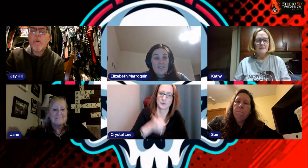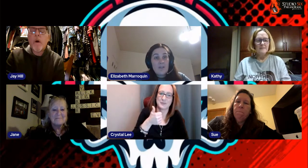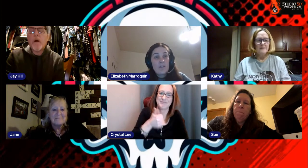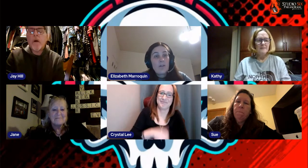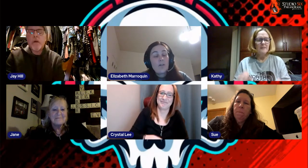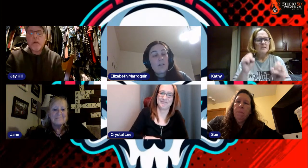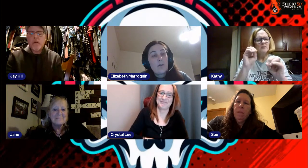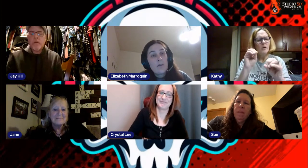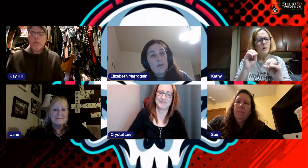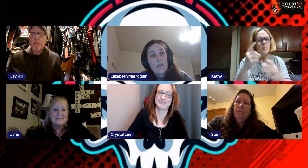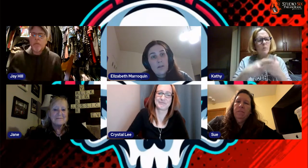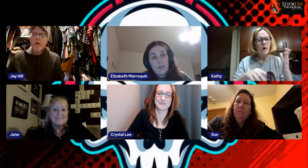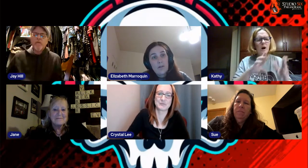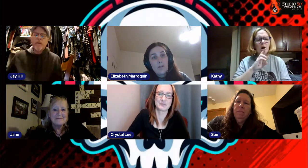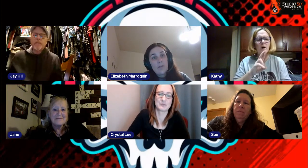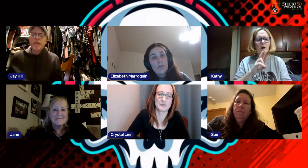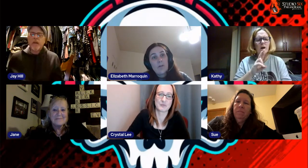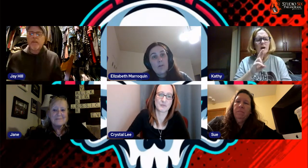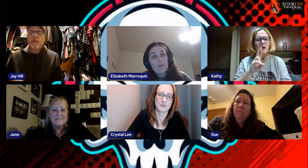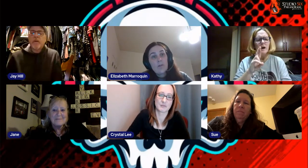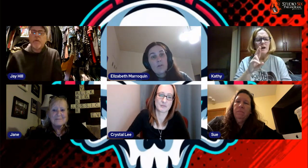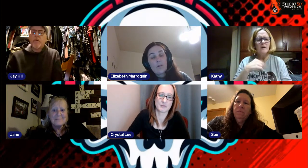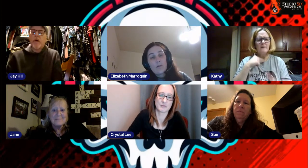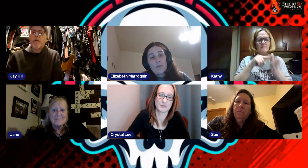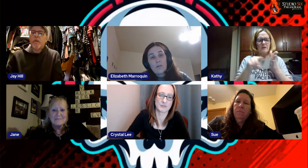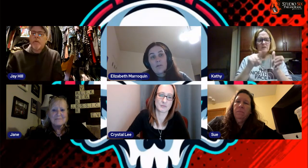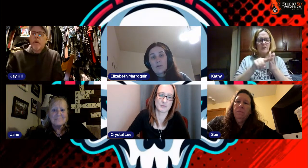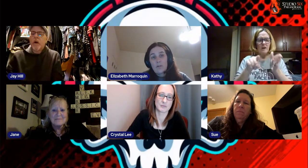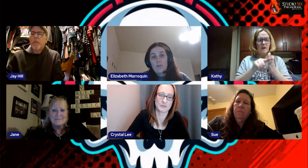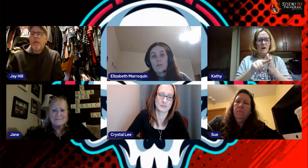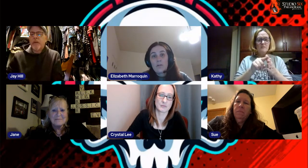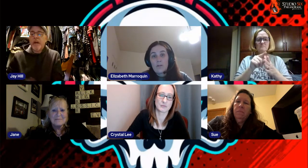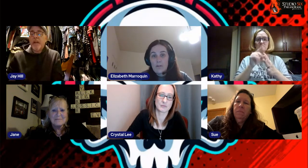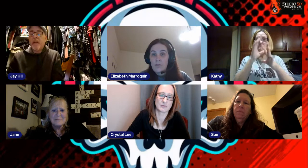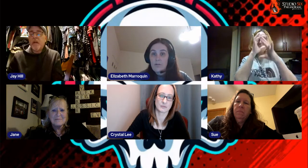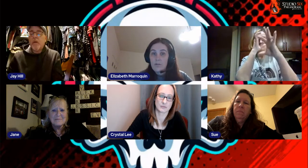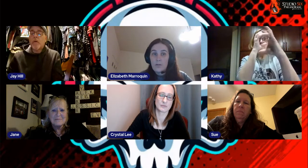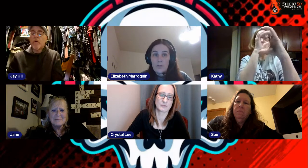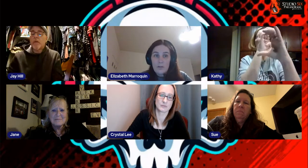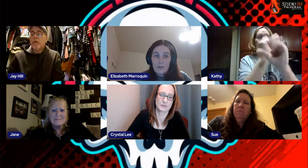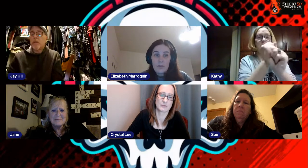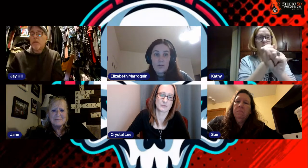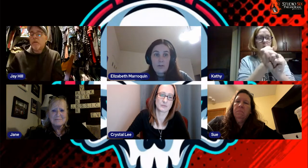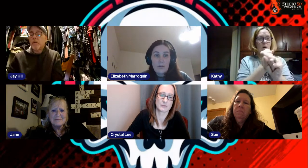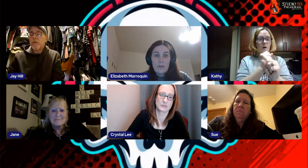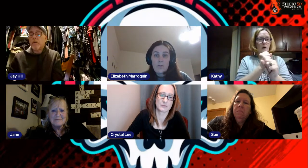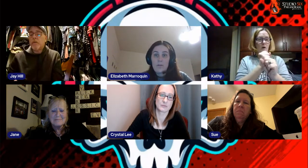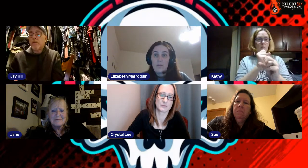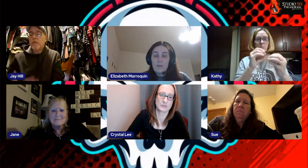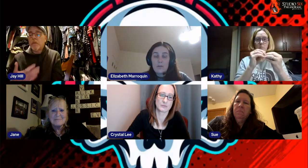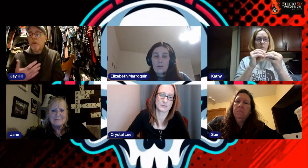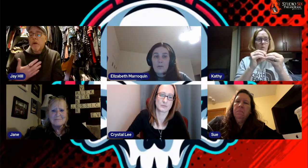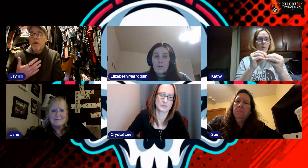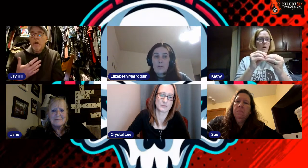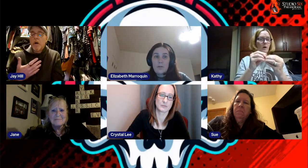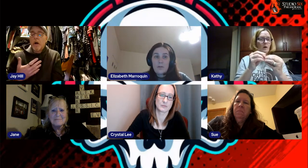So what investigations are you drawn to? Is it any, or do you do